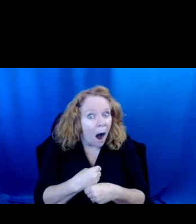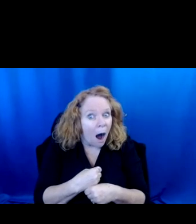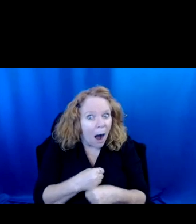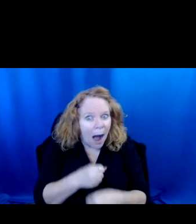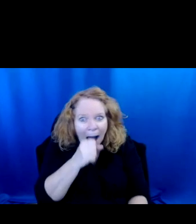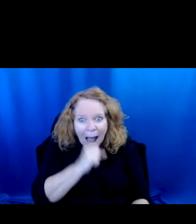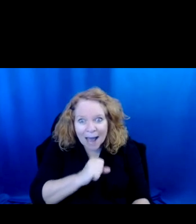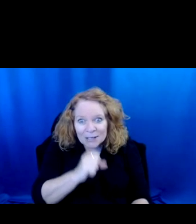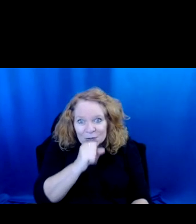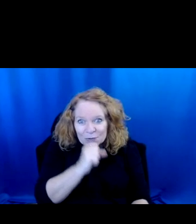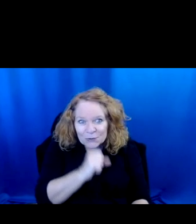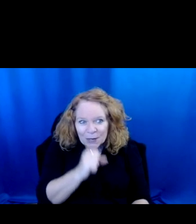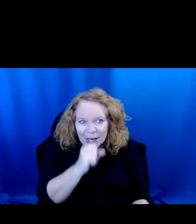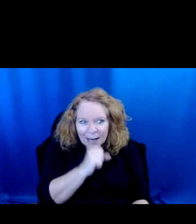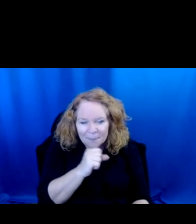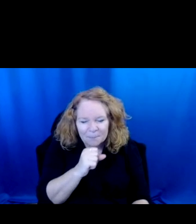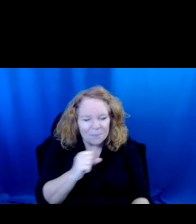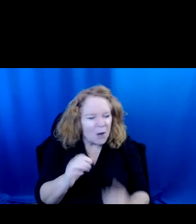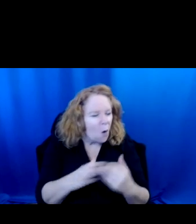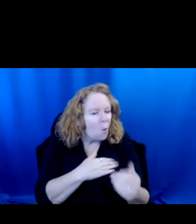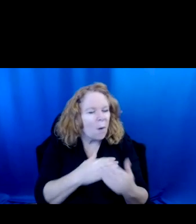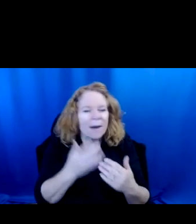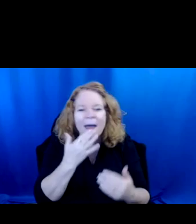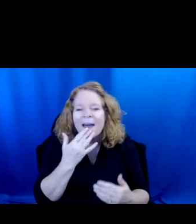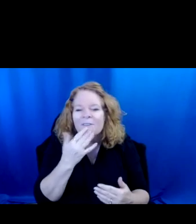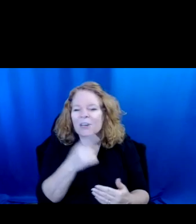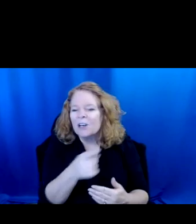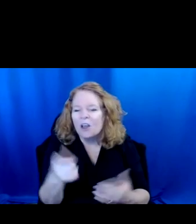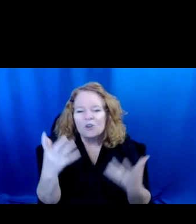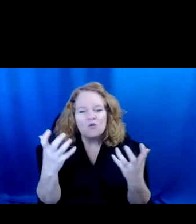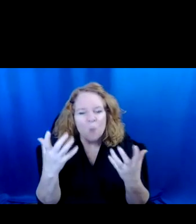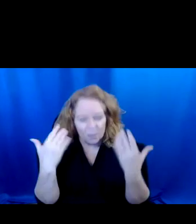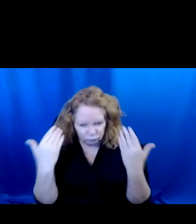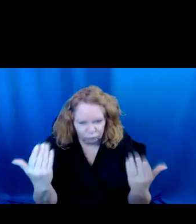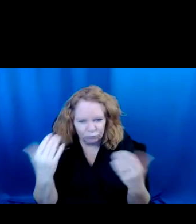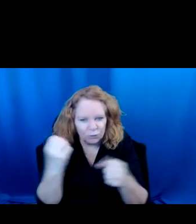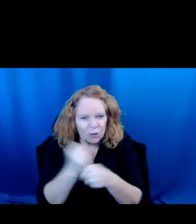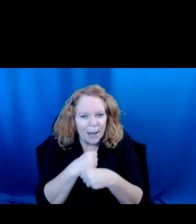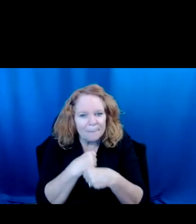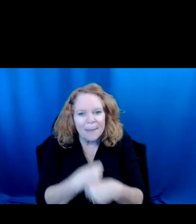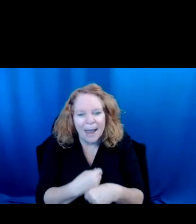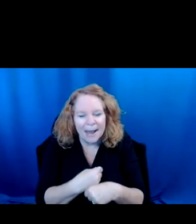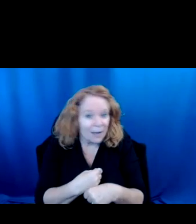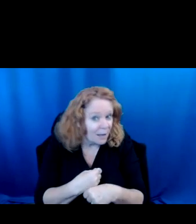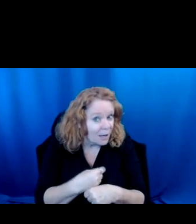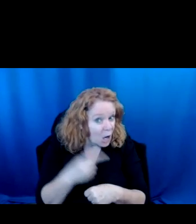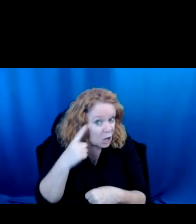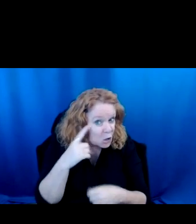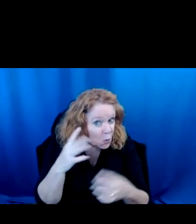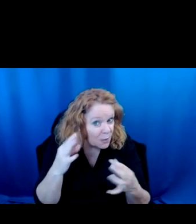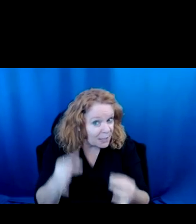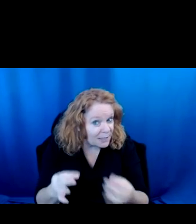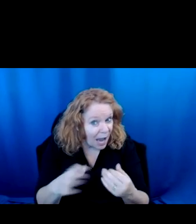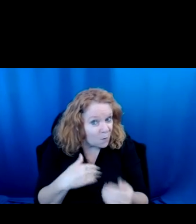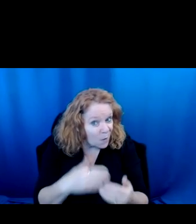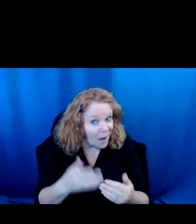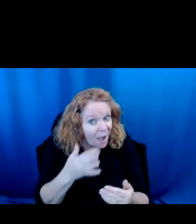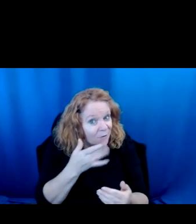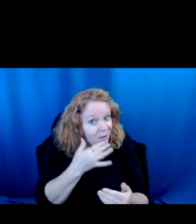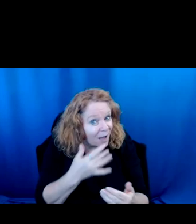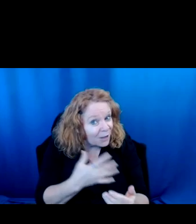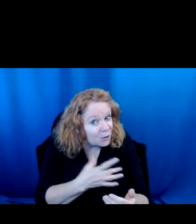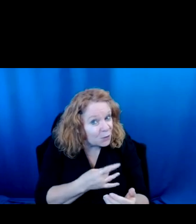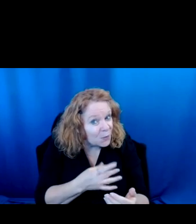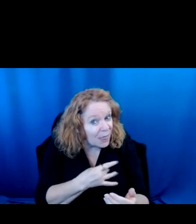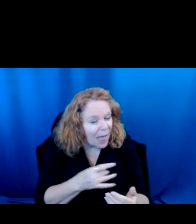make whatever colour ice creams you like. Whoop-a-dee-doo, you choose whatever colour you like